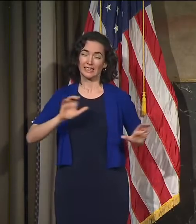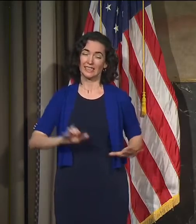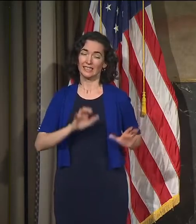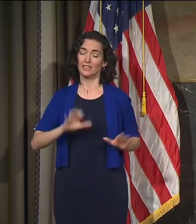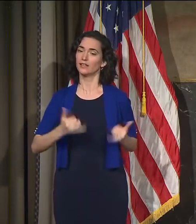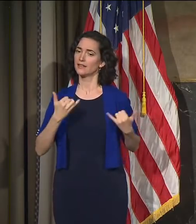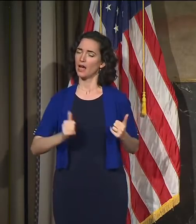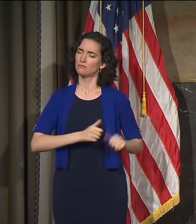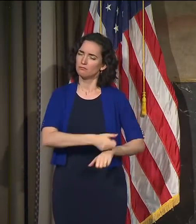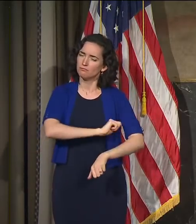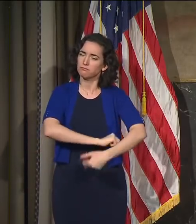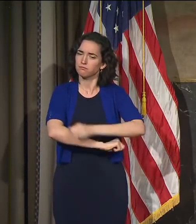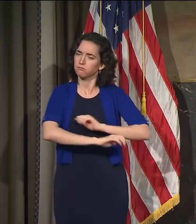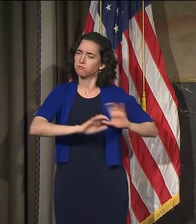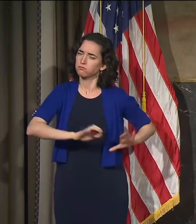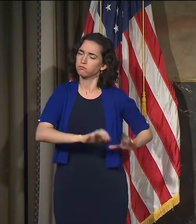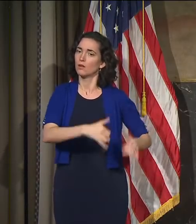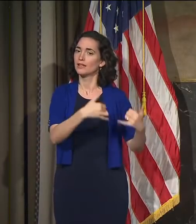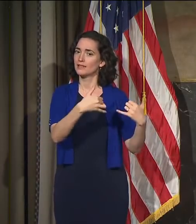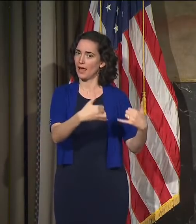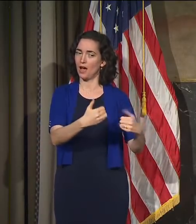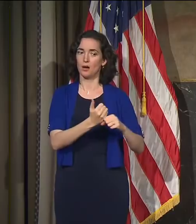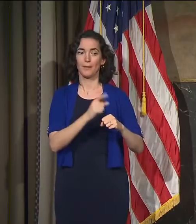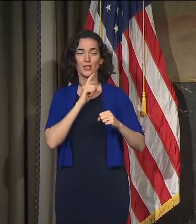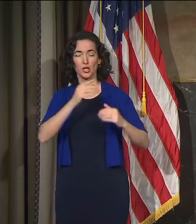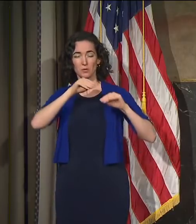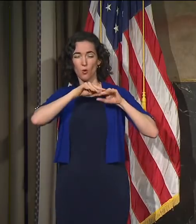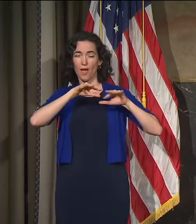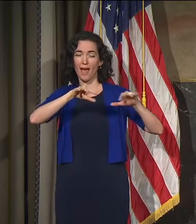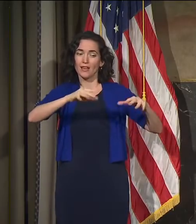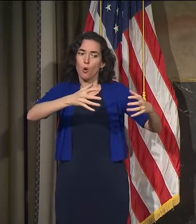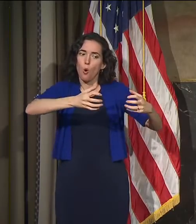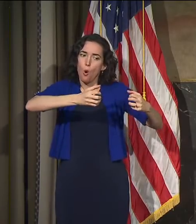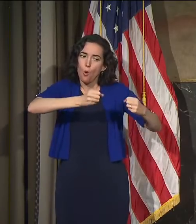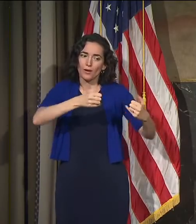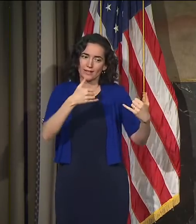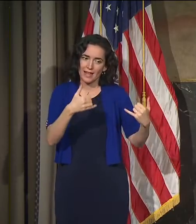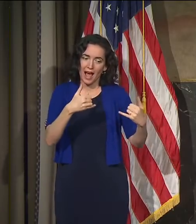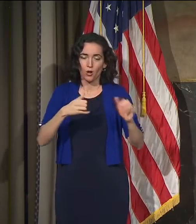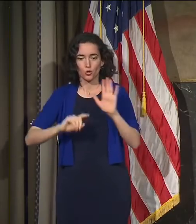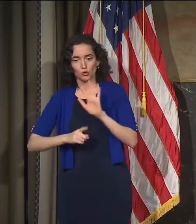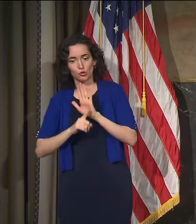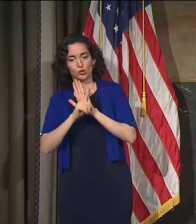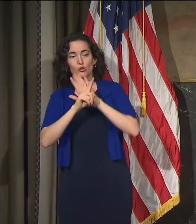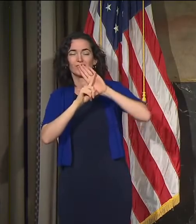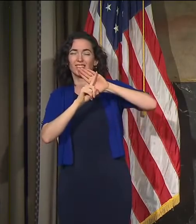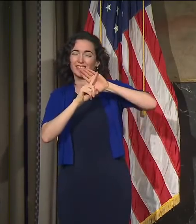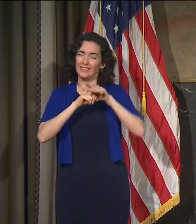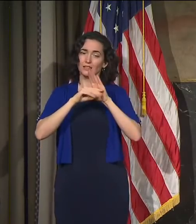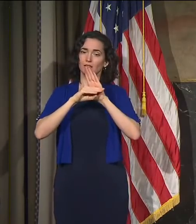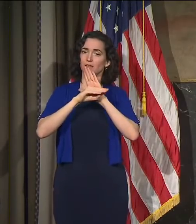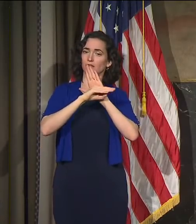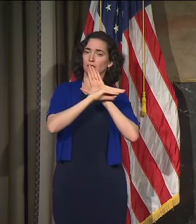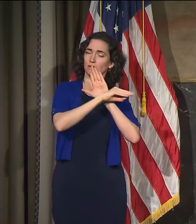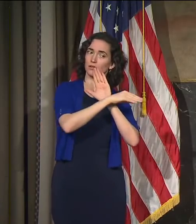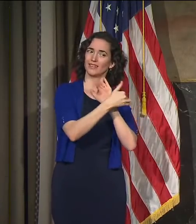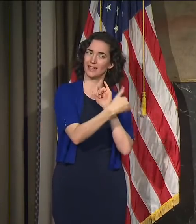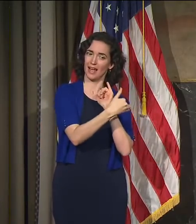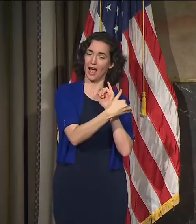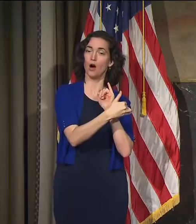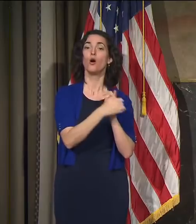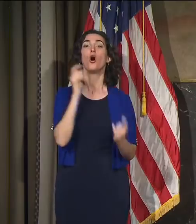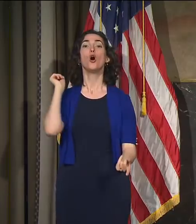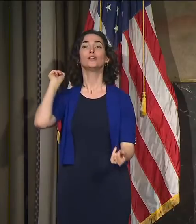now to try to minimize the spread and flatten the curve again until we can get